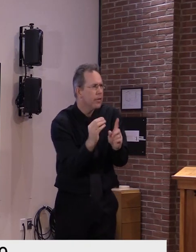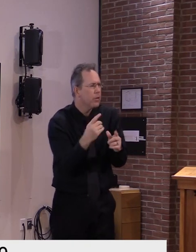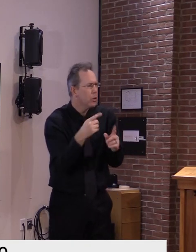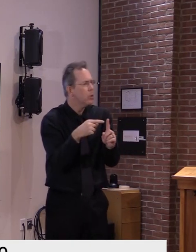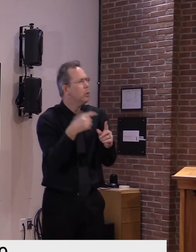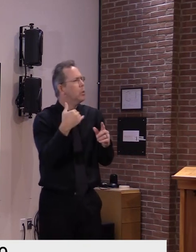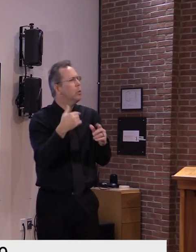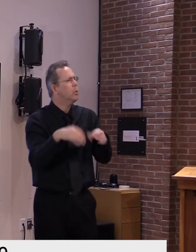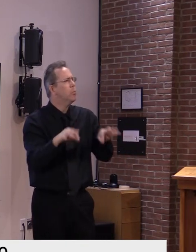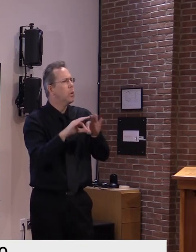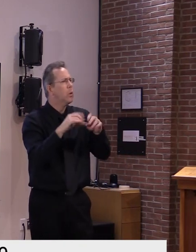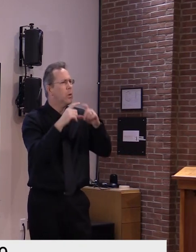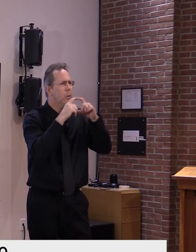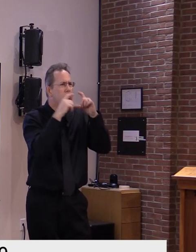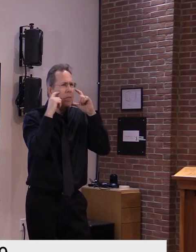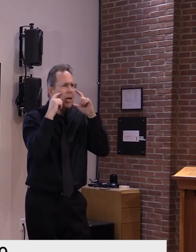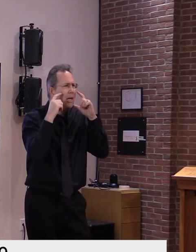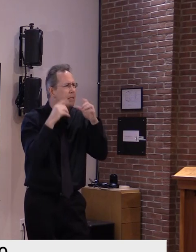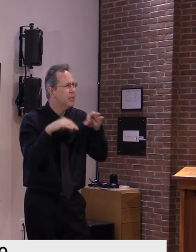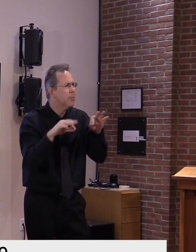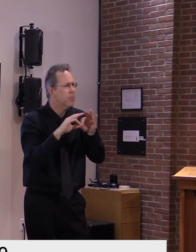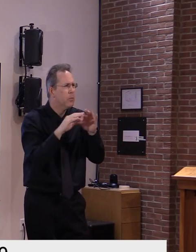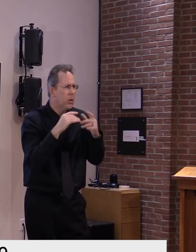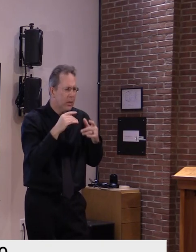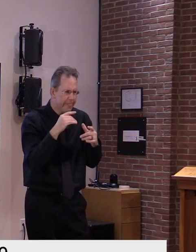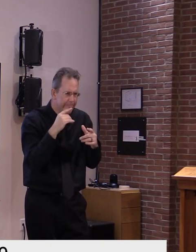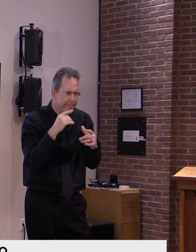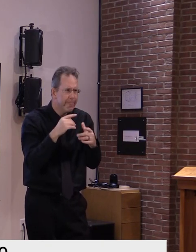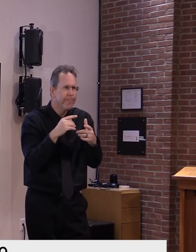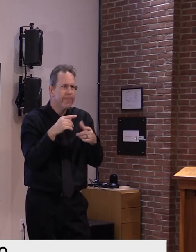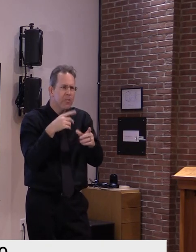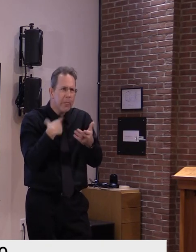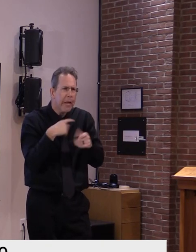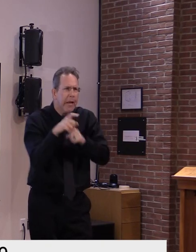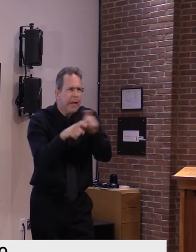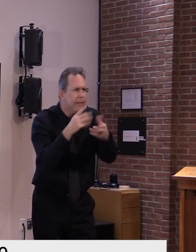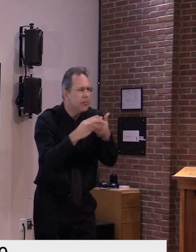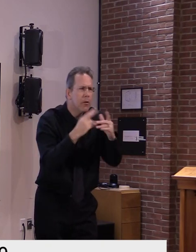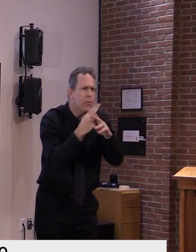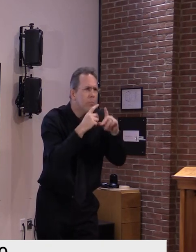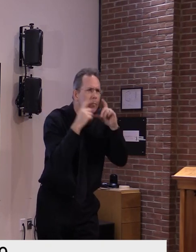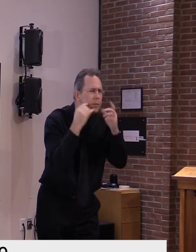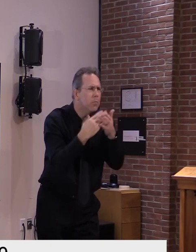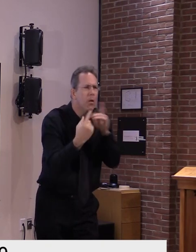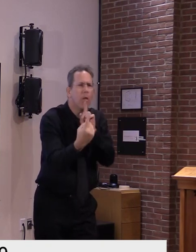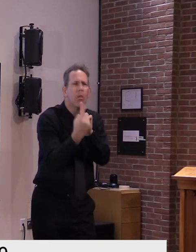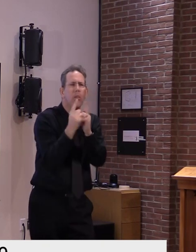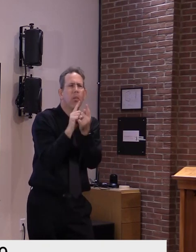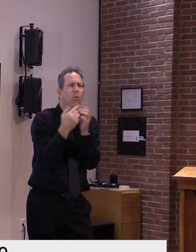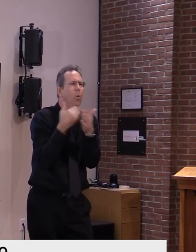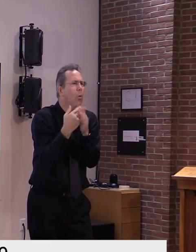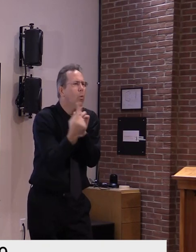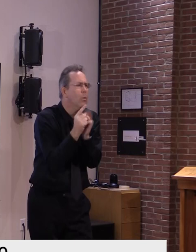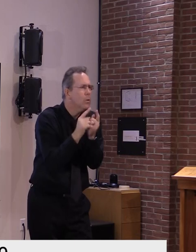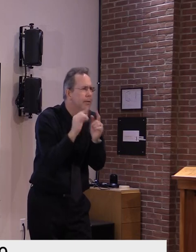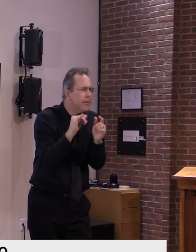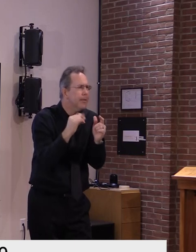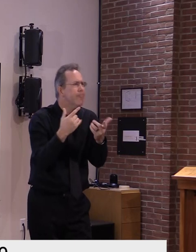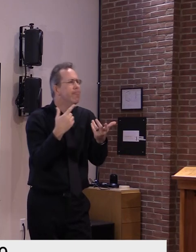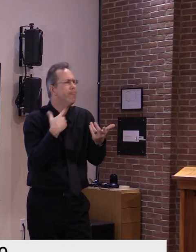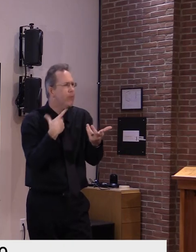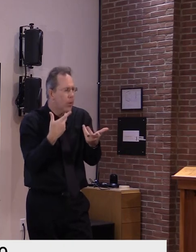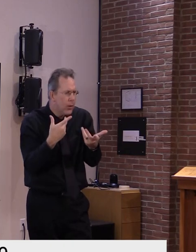of people every single day. Because when we prevent cases, we prevent situations, and when we